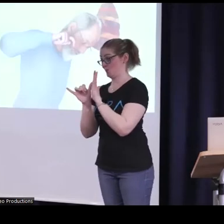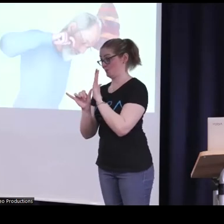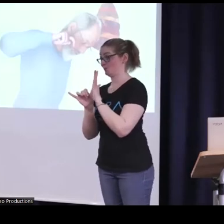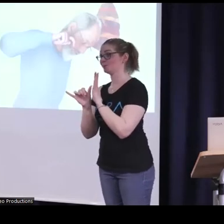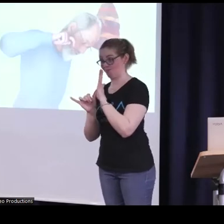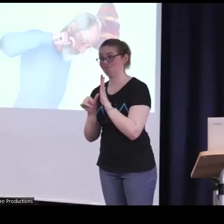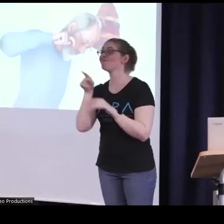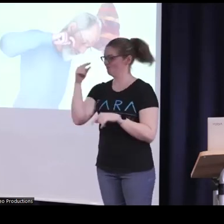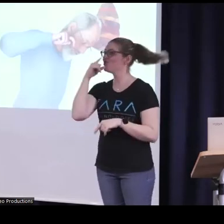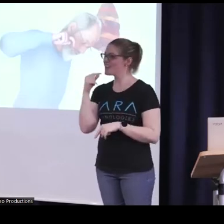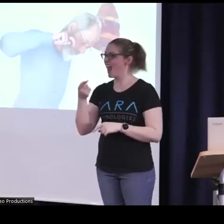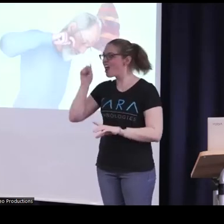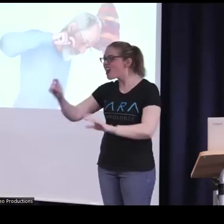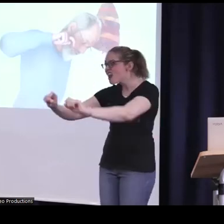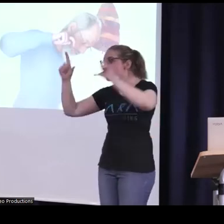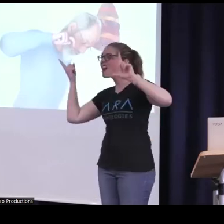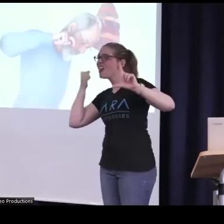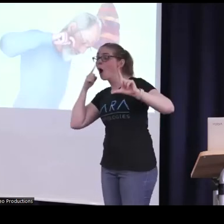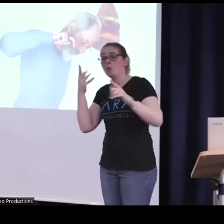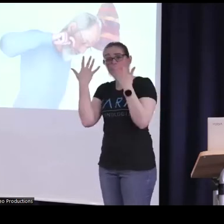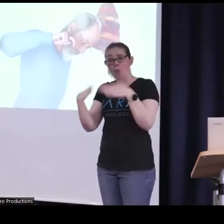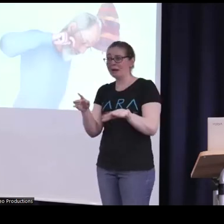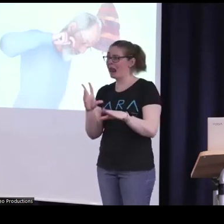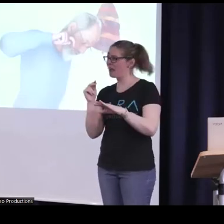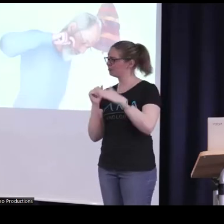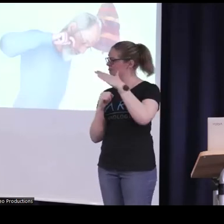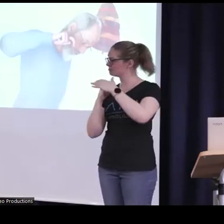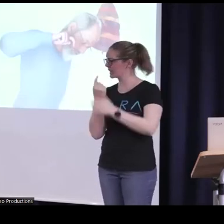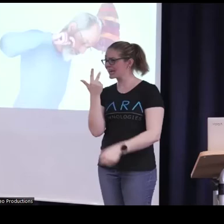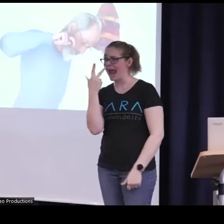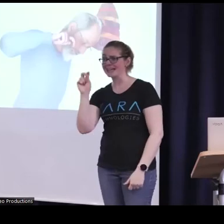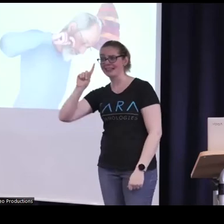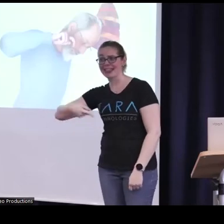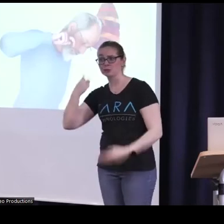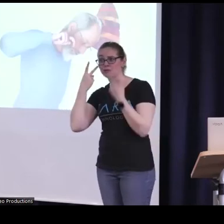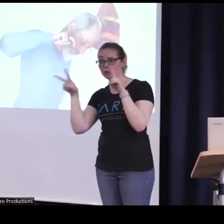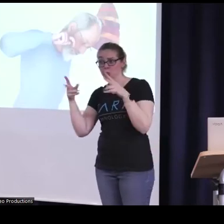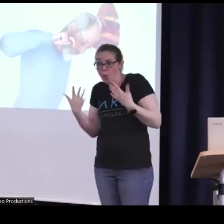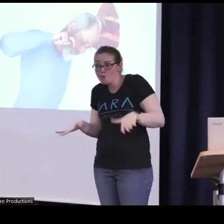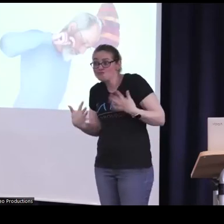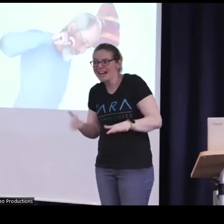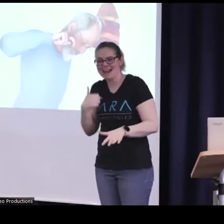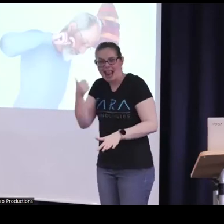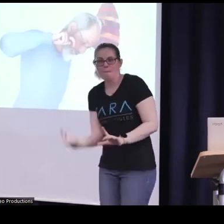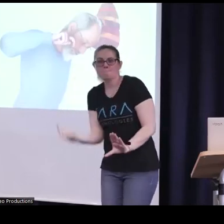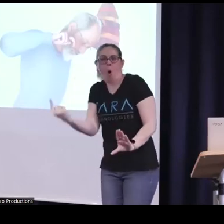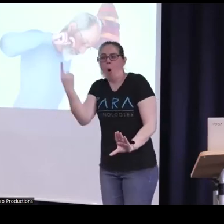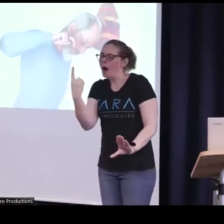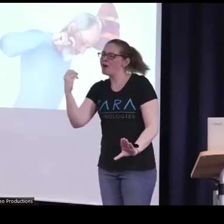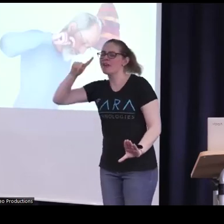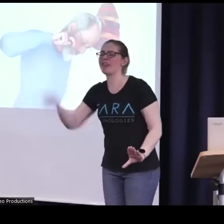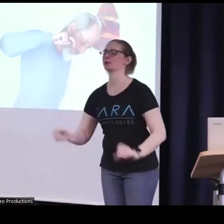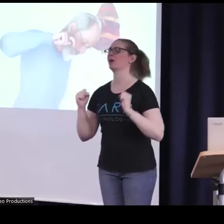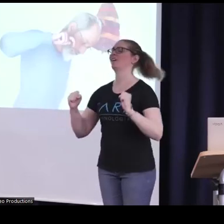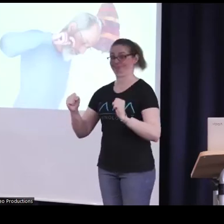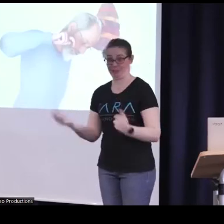So this video is available on YouTube, so you can watch that yourselves. We've had 80,000 views already, so